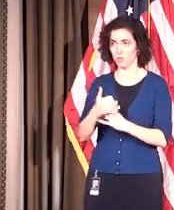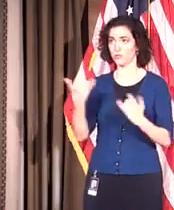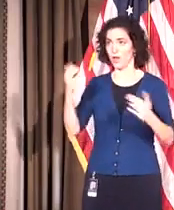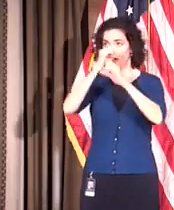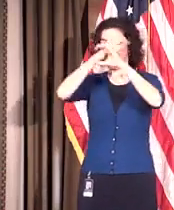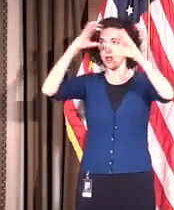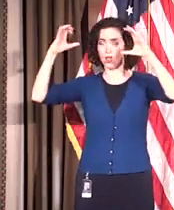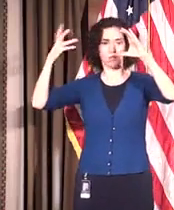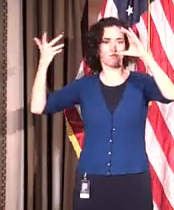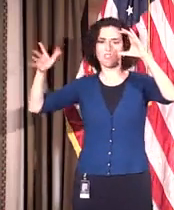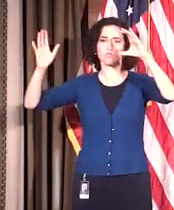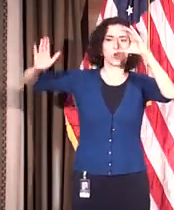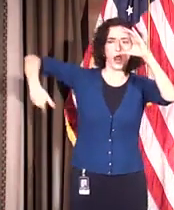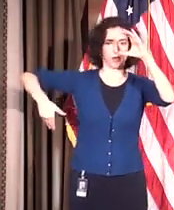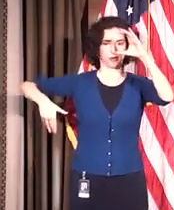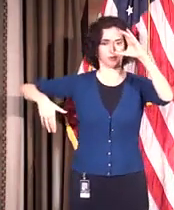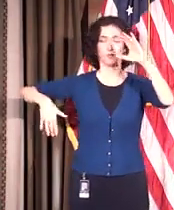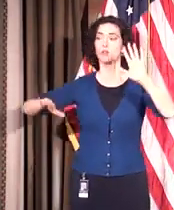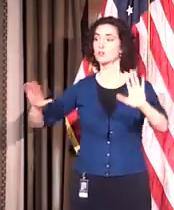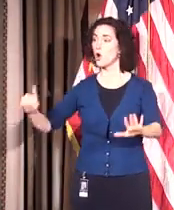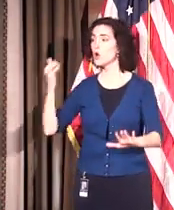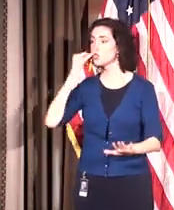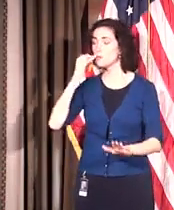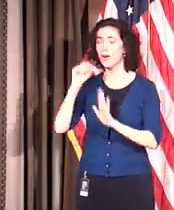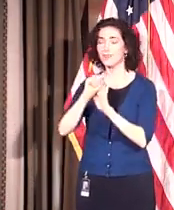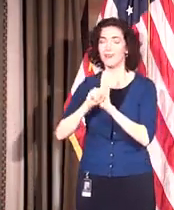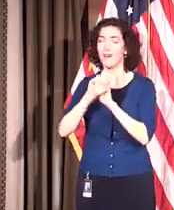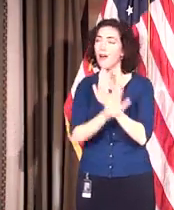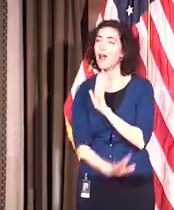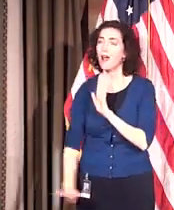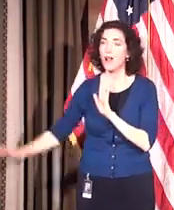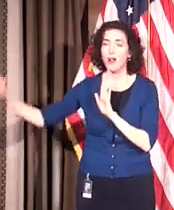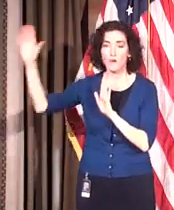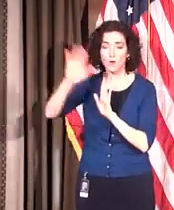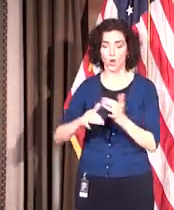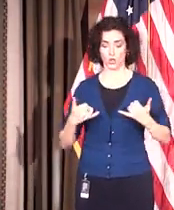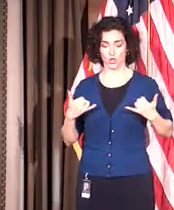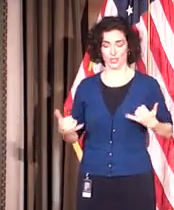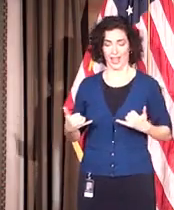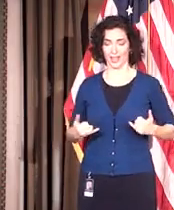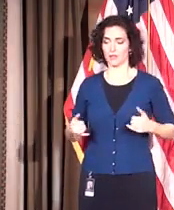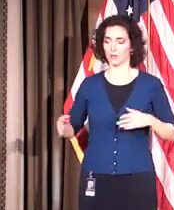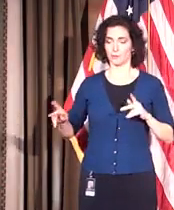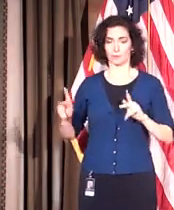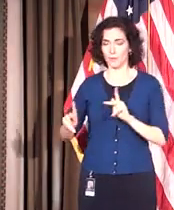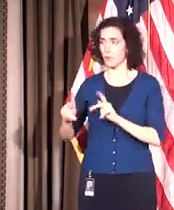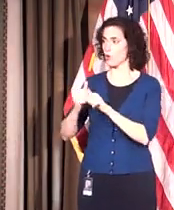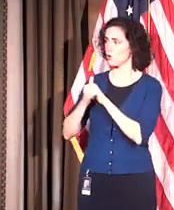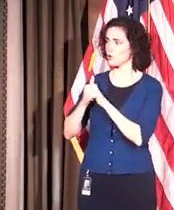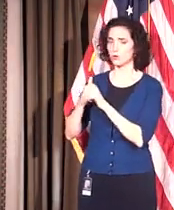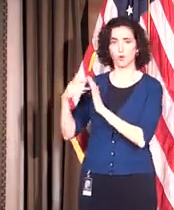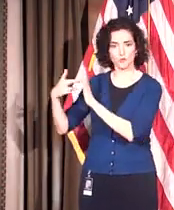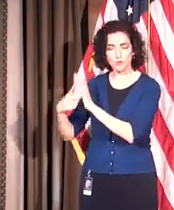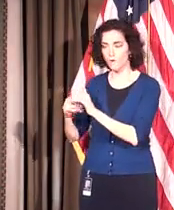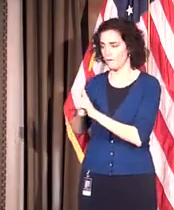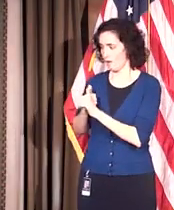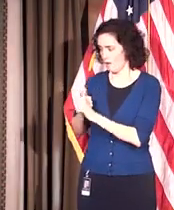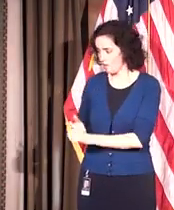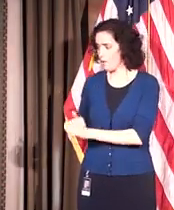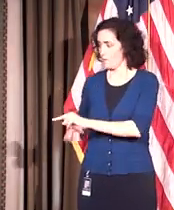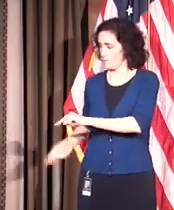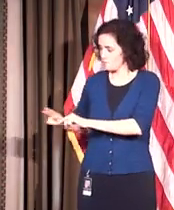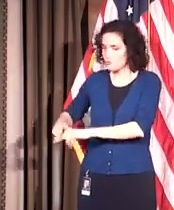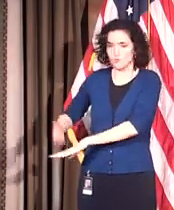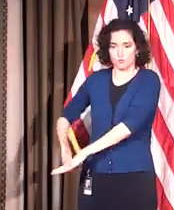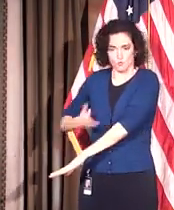And if all the behavior by everybody in the state improved today with respect to the mitigation measures, we're at least 2 weeks before that